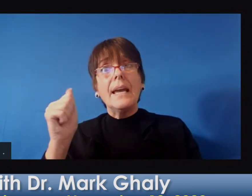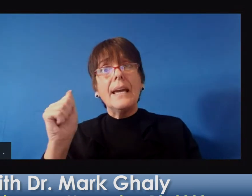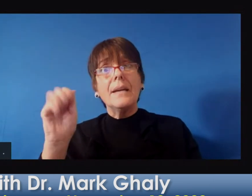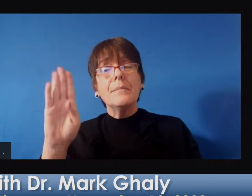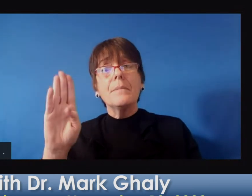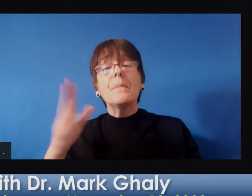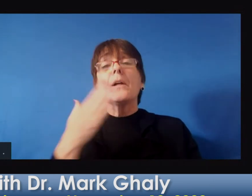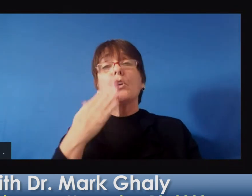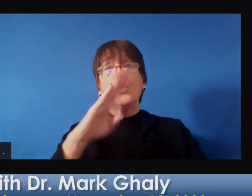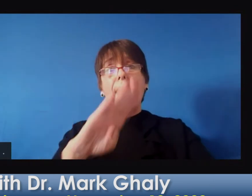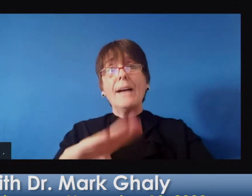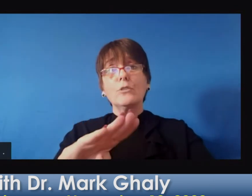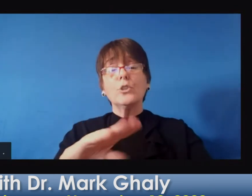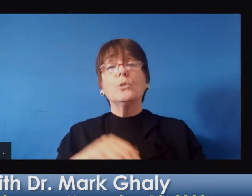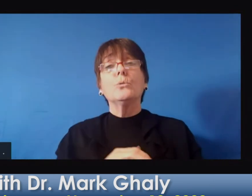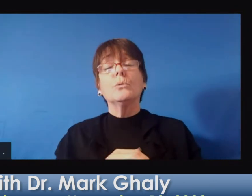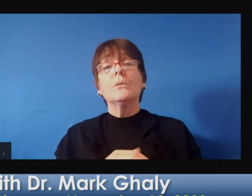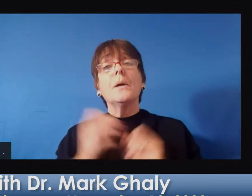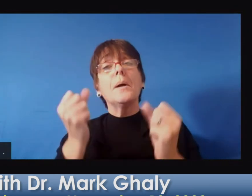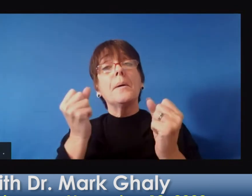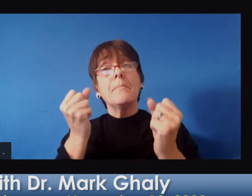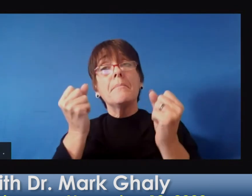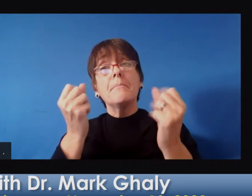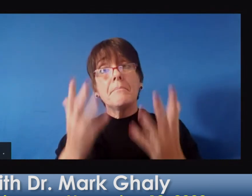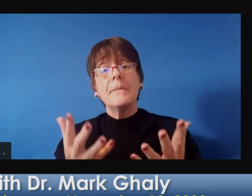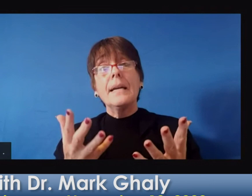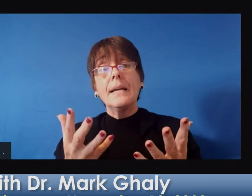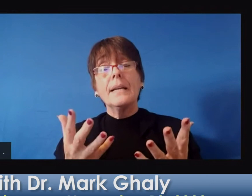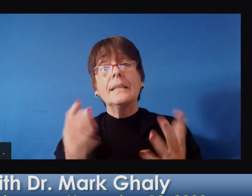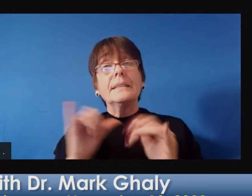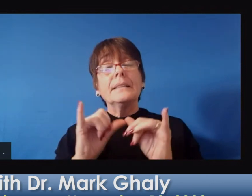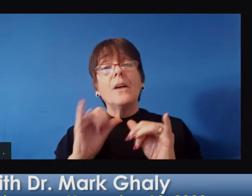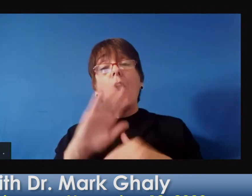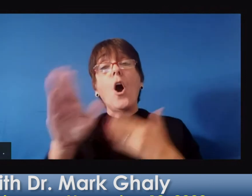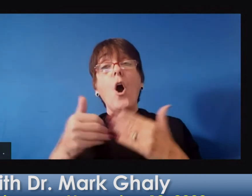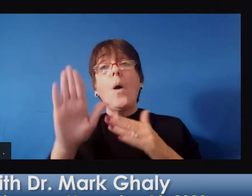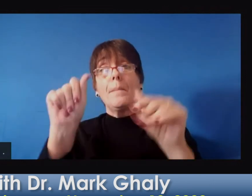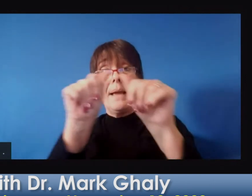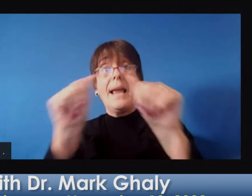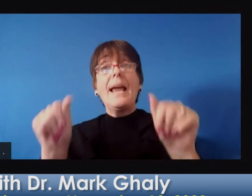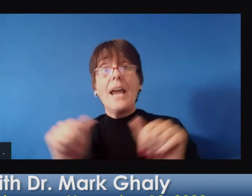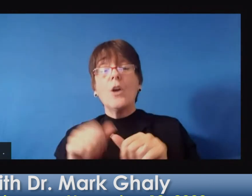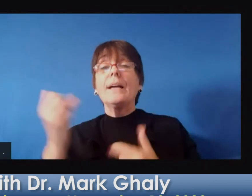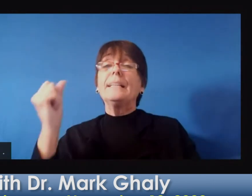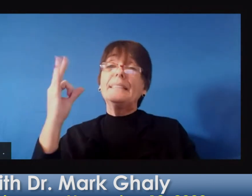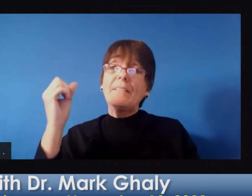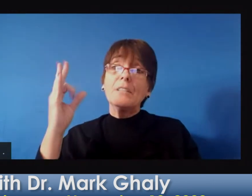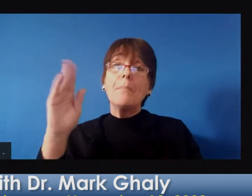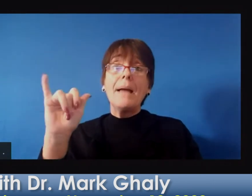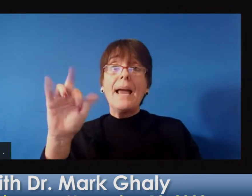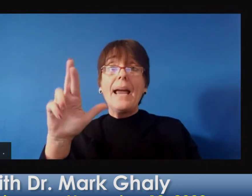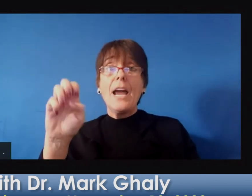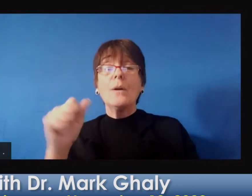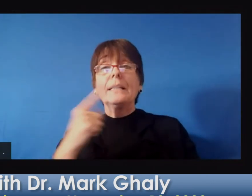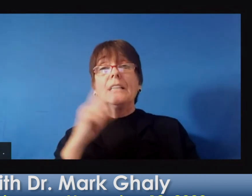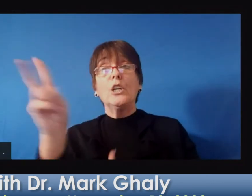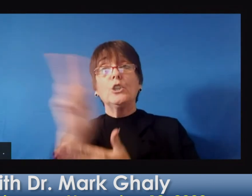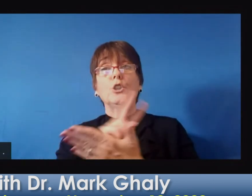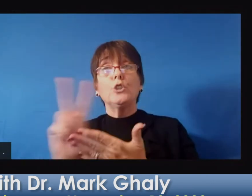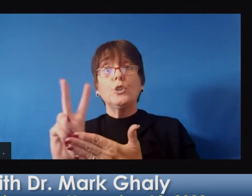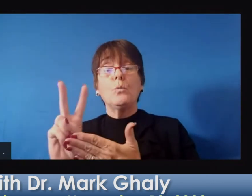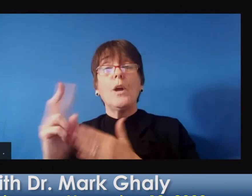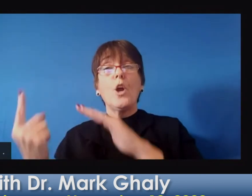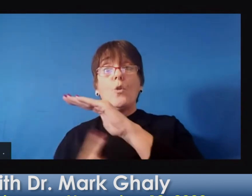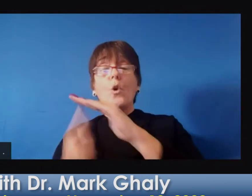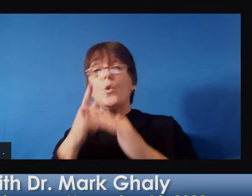Good afternoon. So many of all the Bay Area counties, San Francisco Bay Area, are recommending 2-week quarantine for anyone